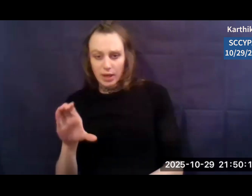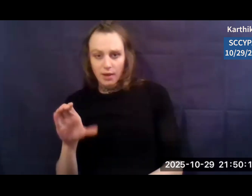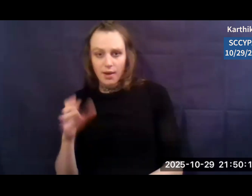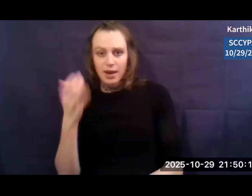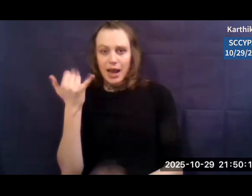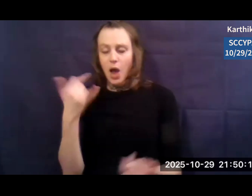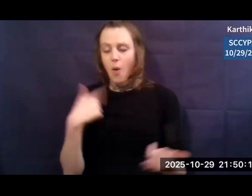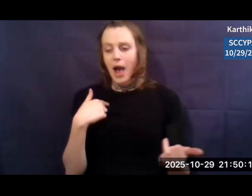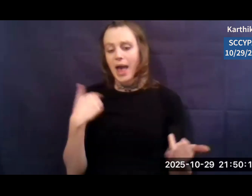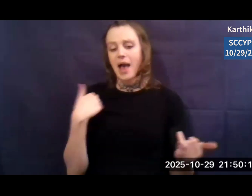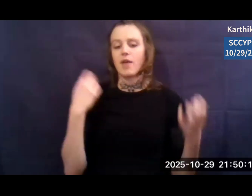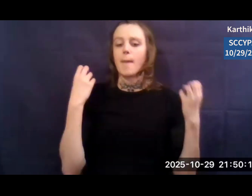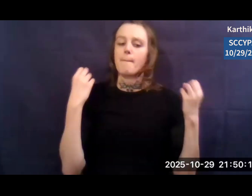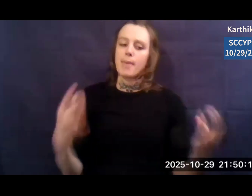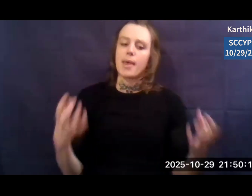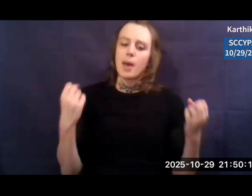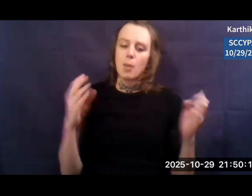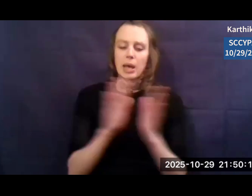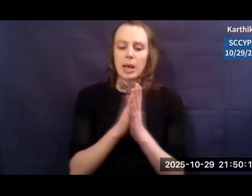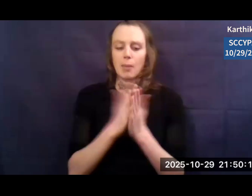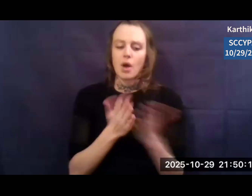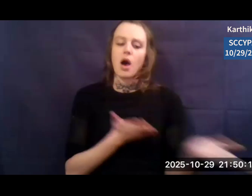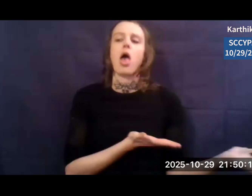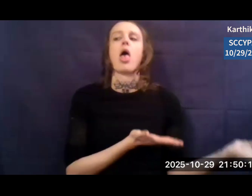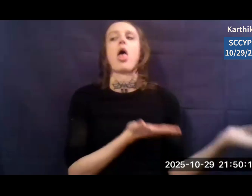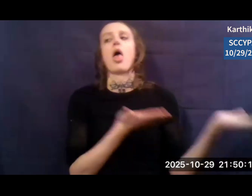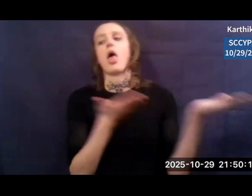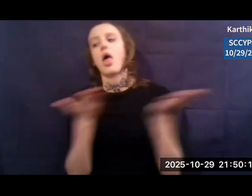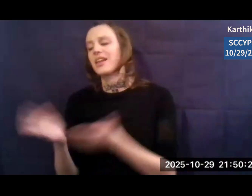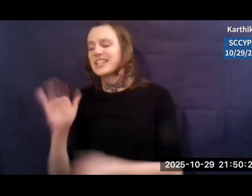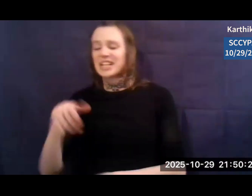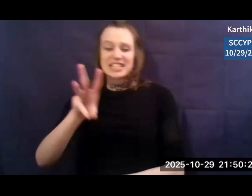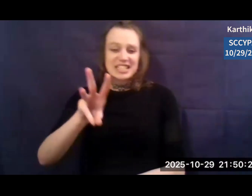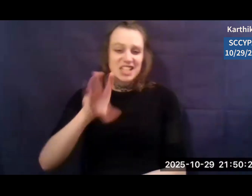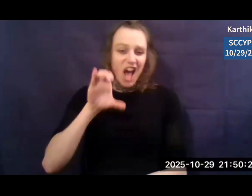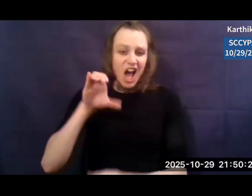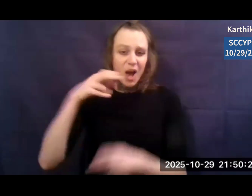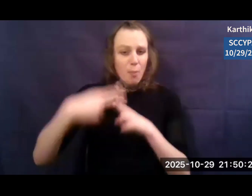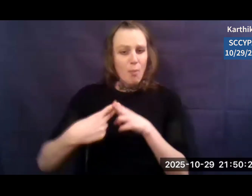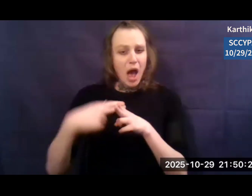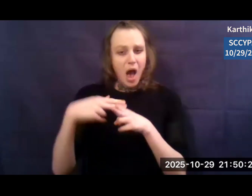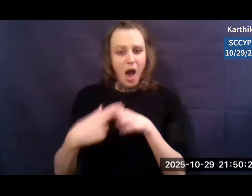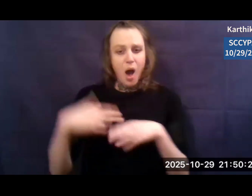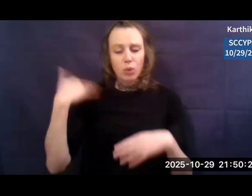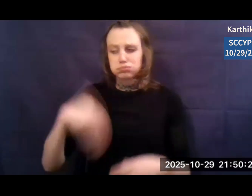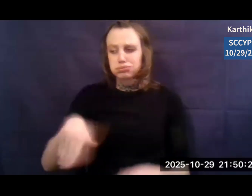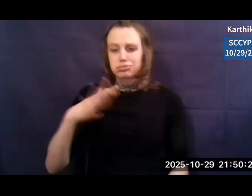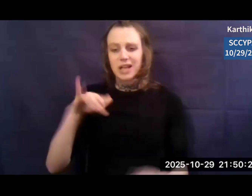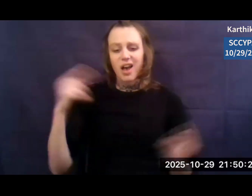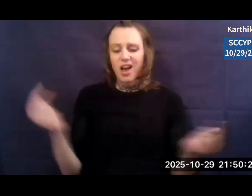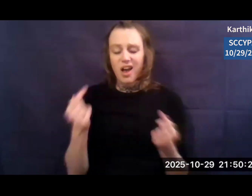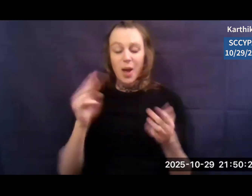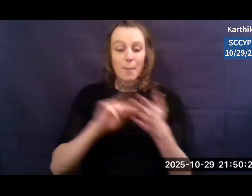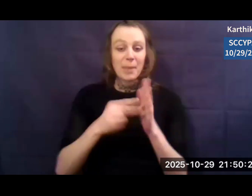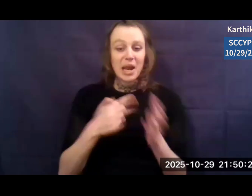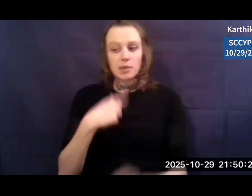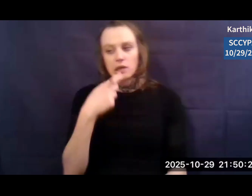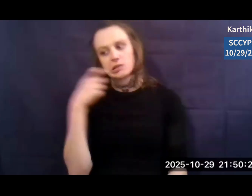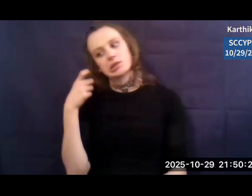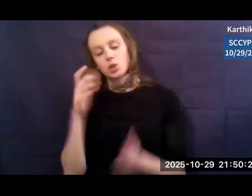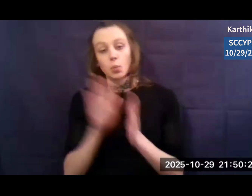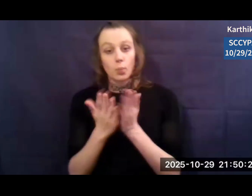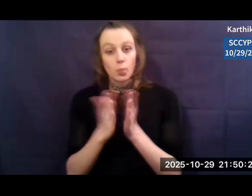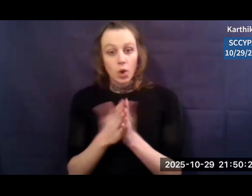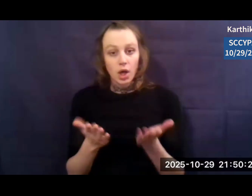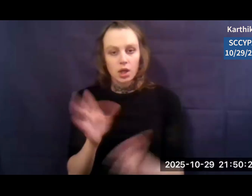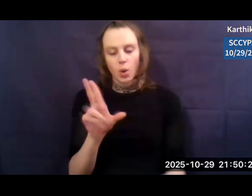worth of books. That's like 600 pounds of books. It's a pain. Does that mean I'm addicted to books?